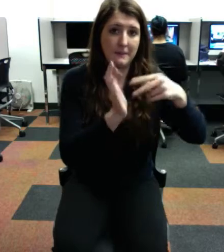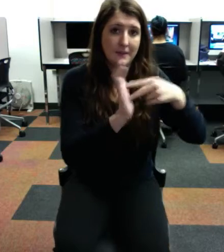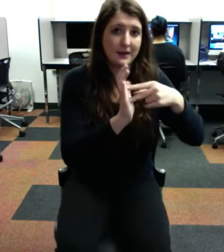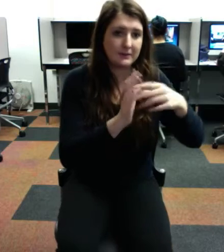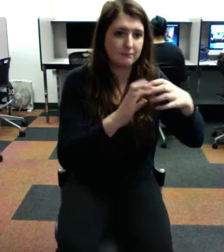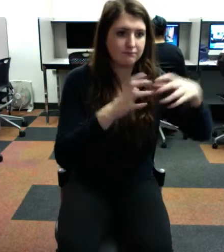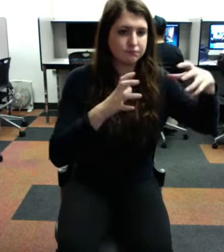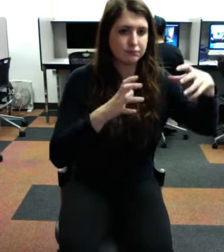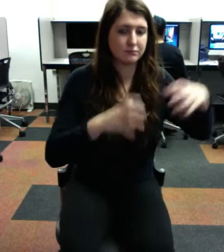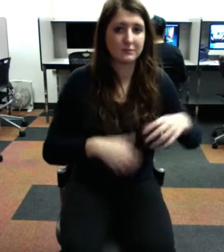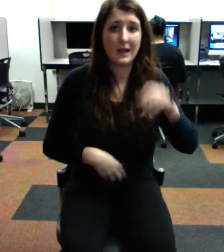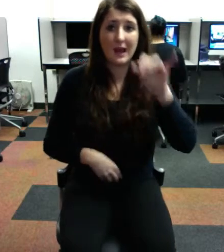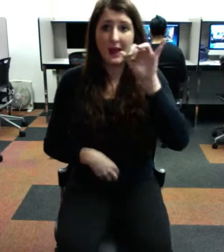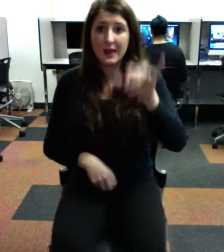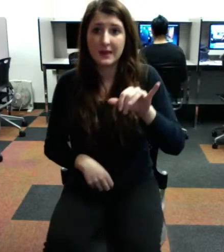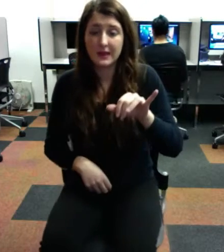Appendicitis is the inflammation of the appendix.